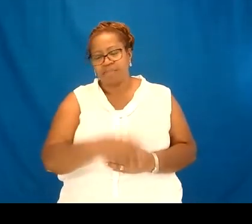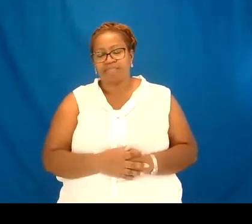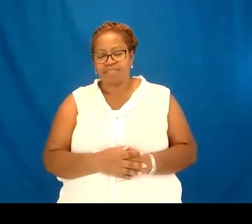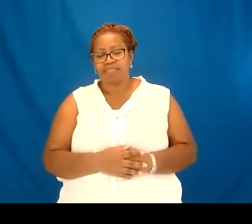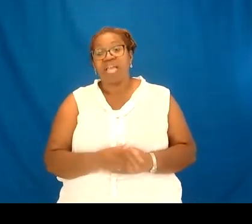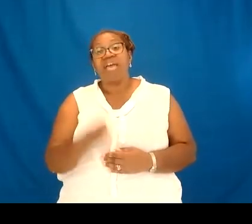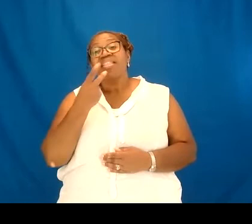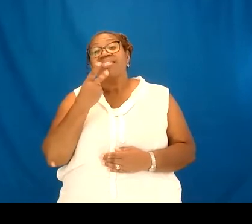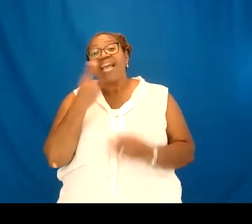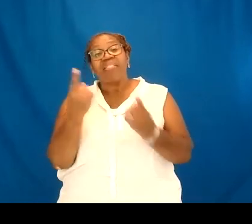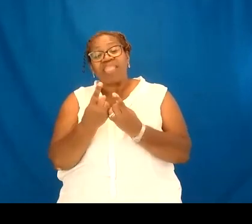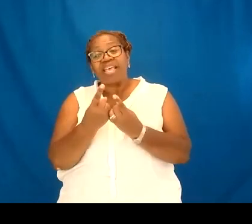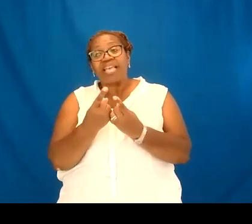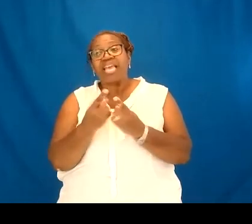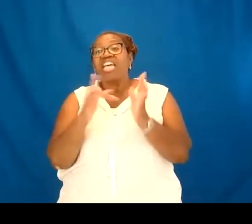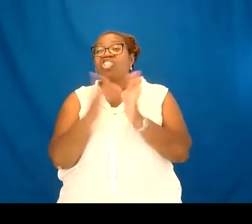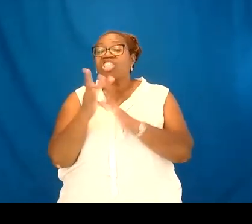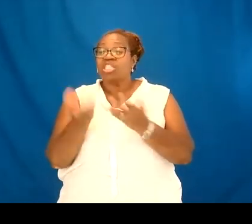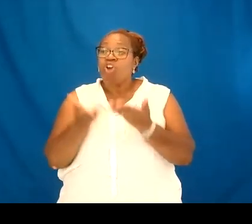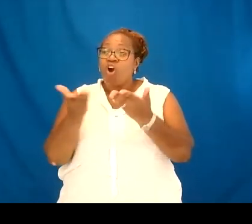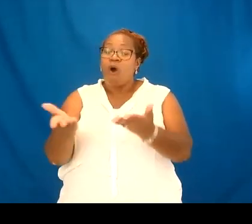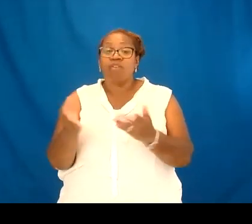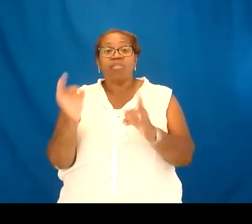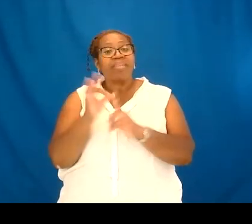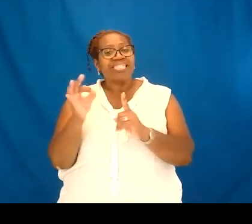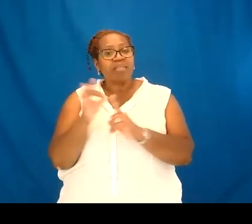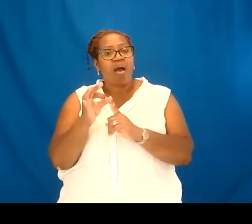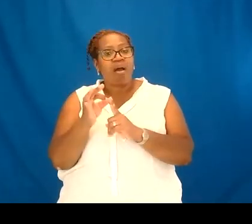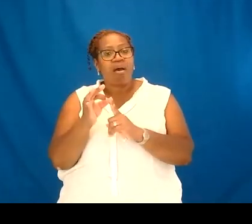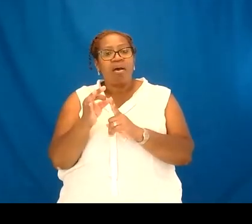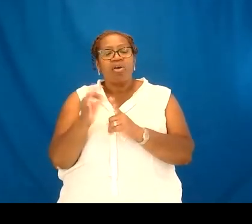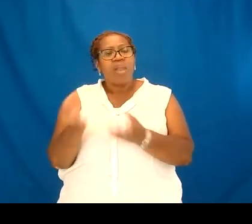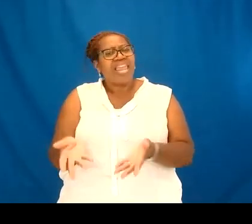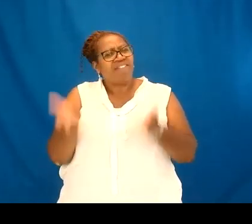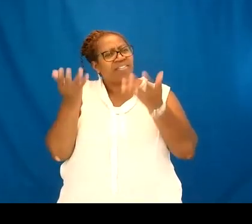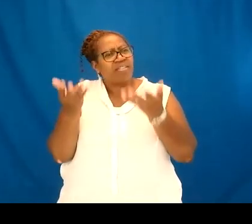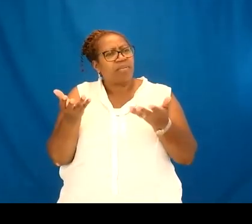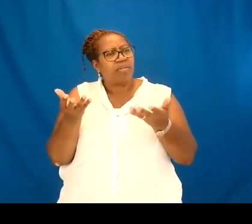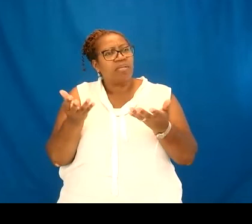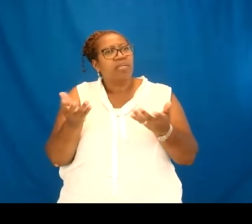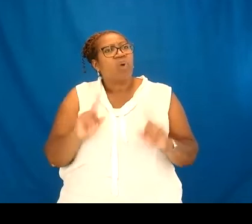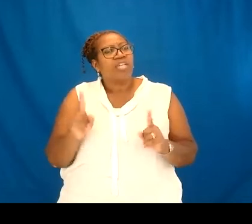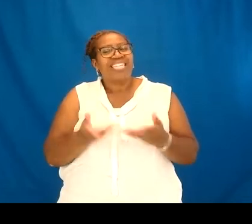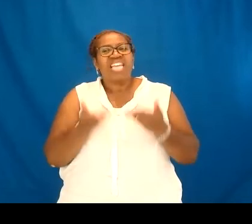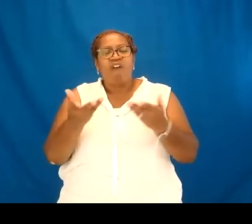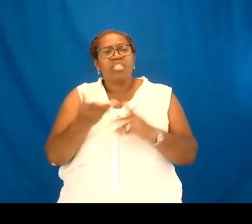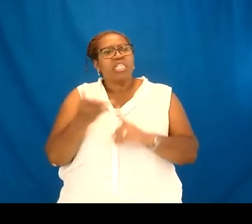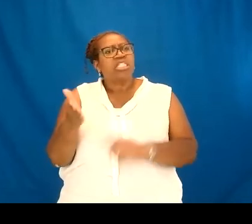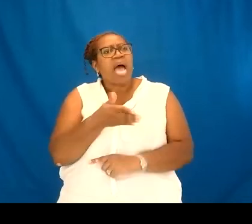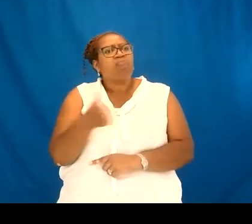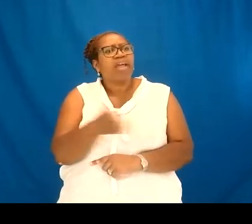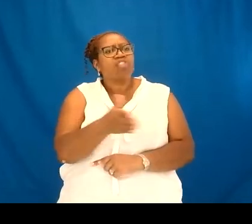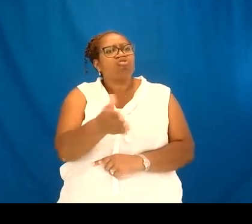Jesus offers Peter to lift him up is direction. Not only does Jesus offer us friendship,